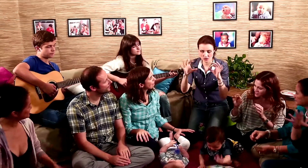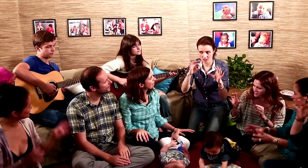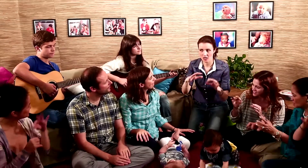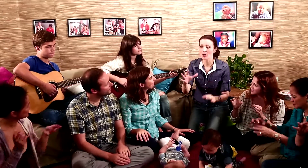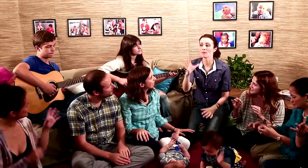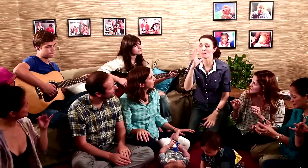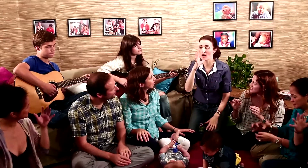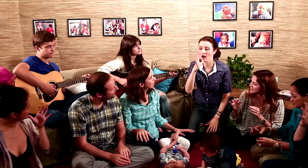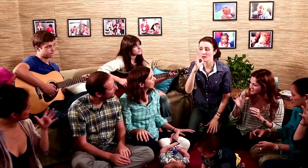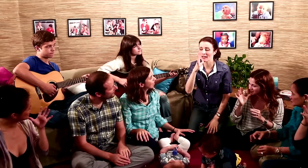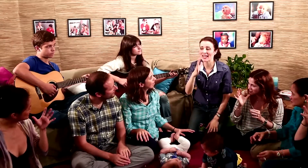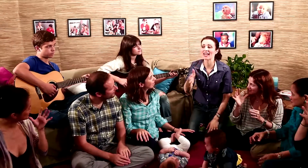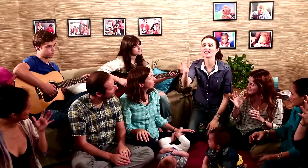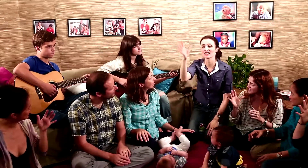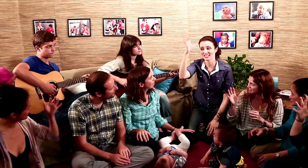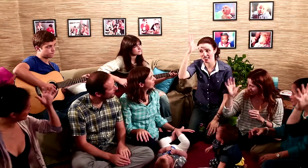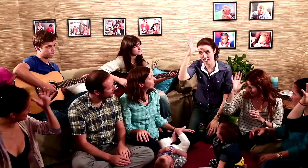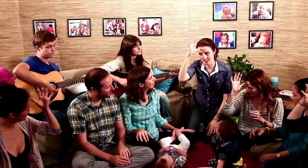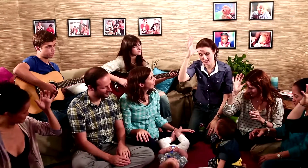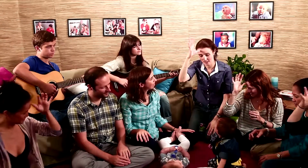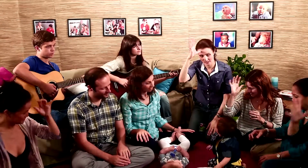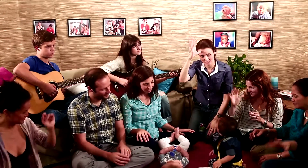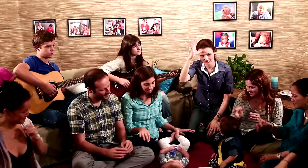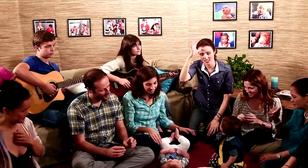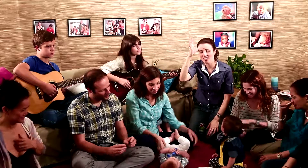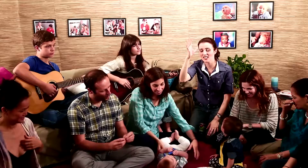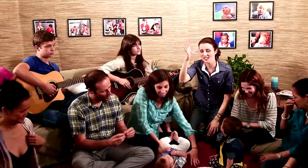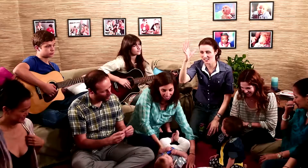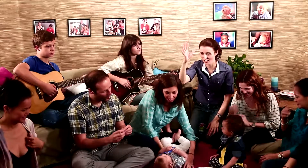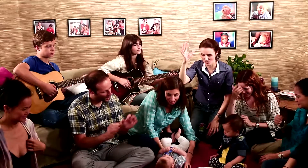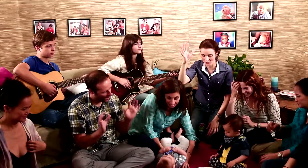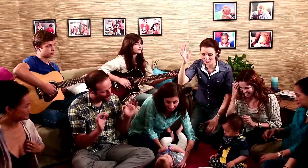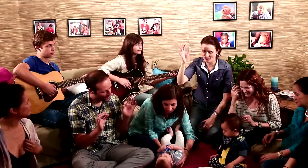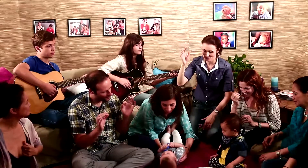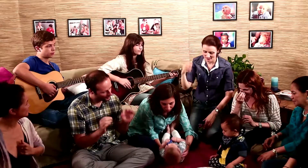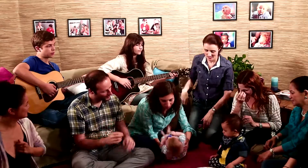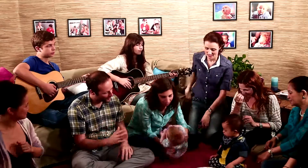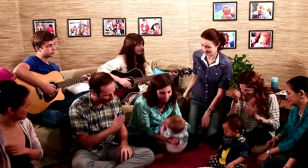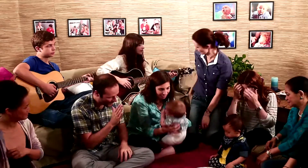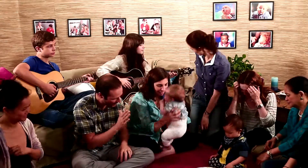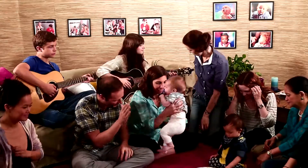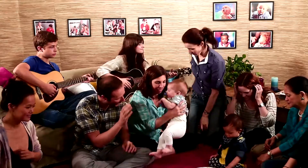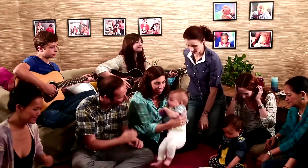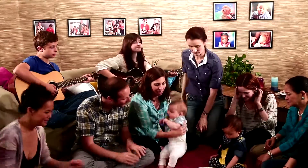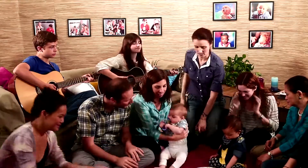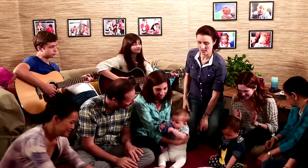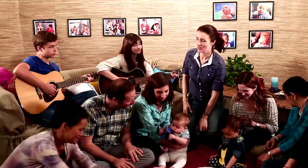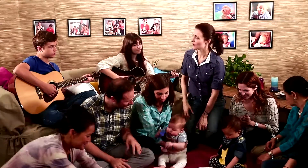bubbles, mom and dad. See how that works? It's like, whoop.